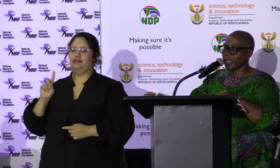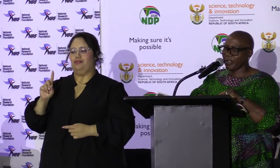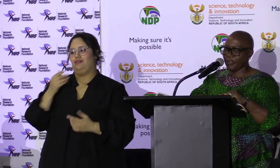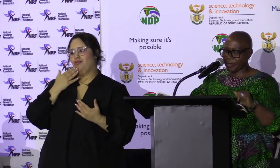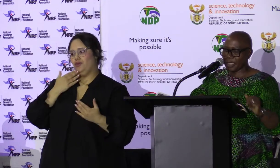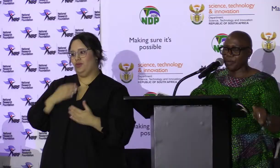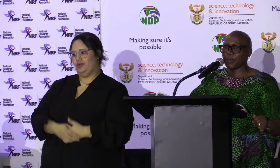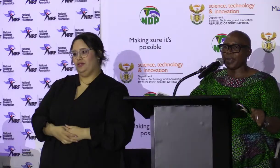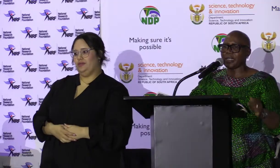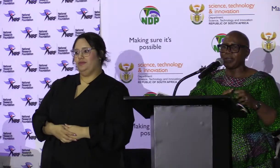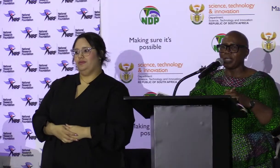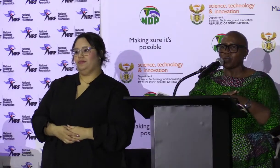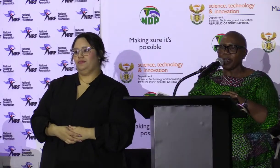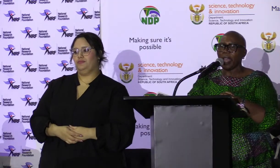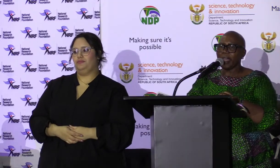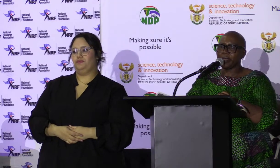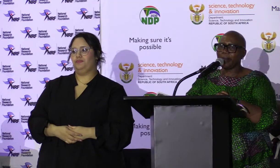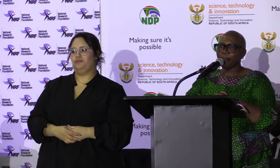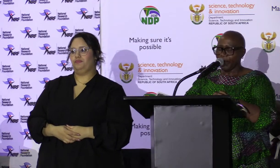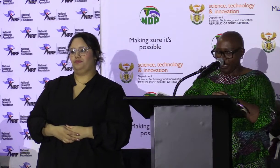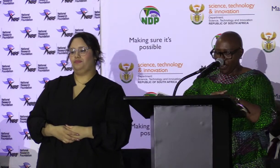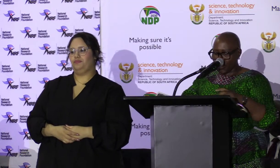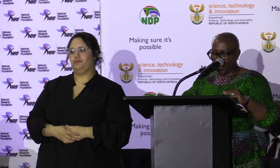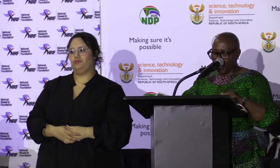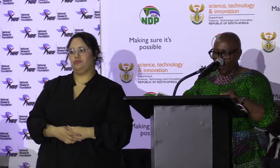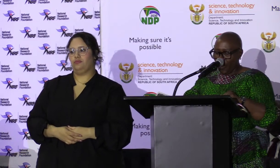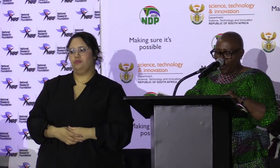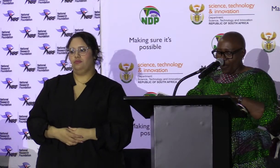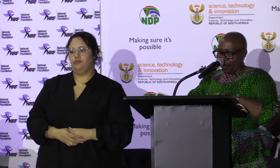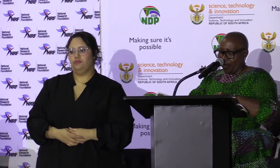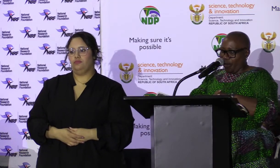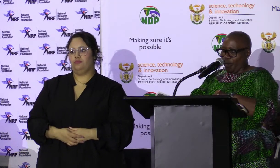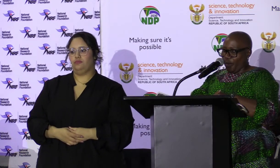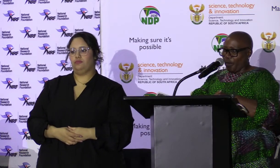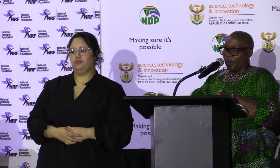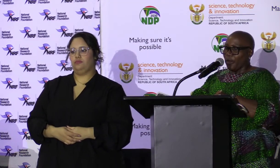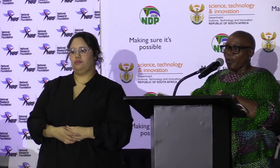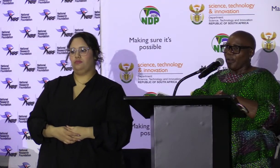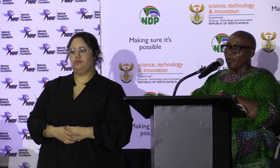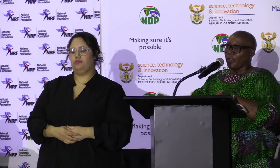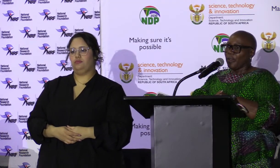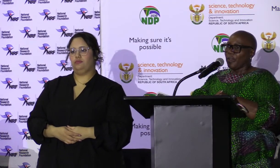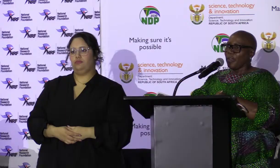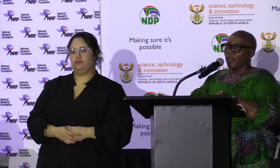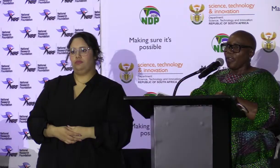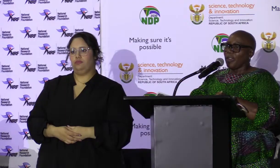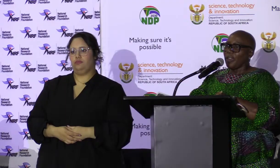having. Thank you very much, Makumete, that you are here. So